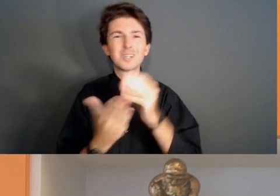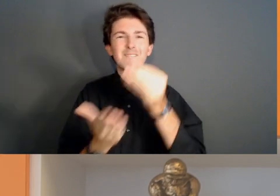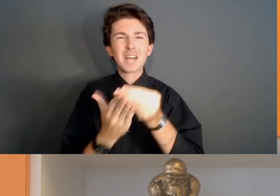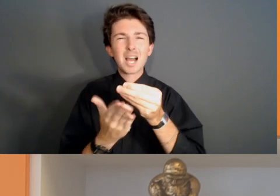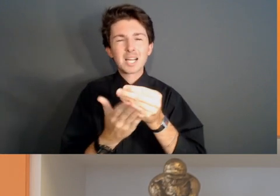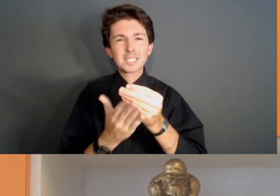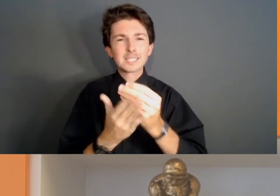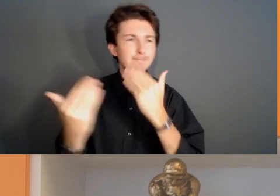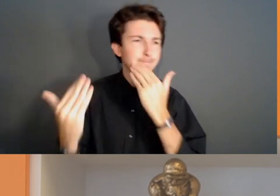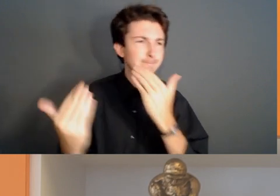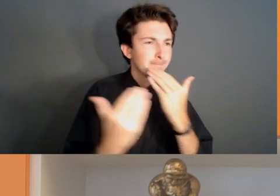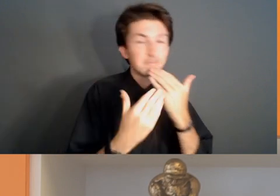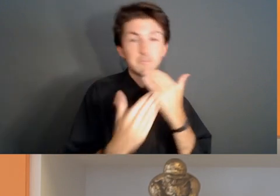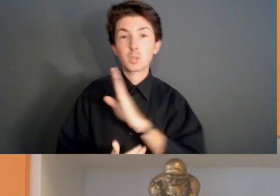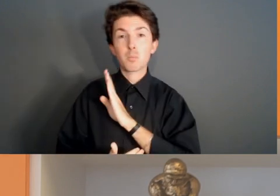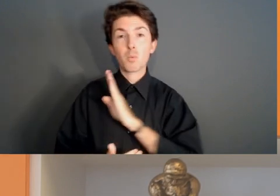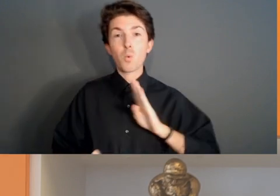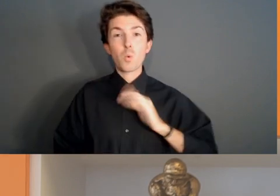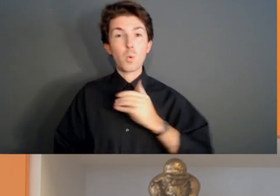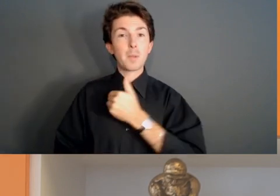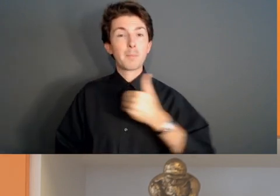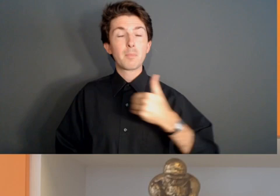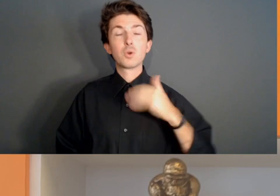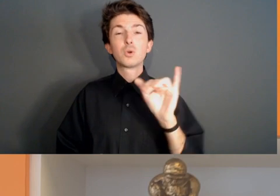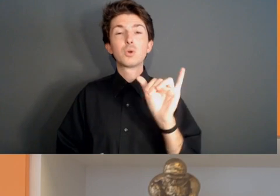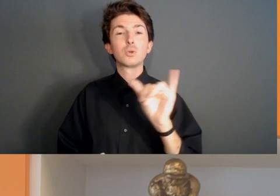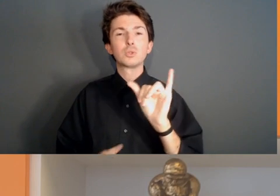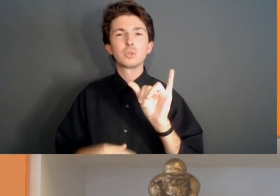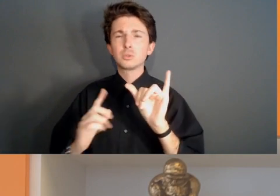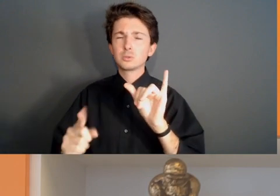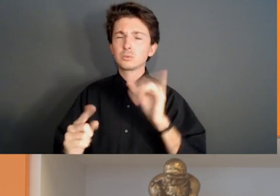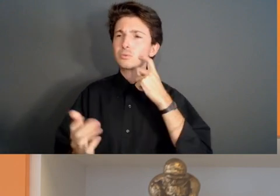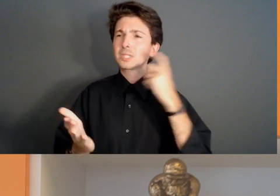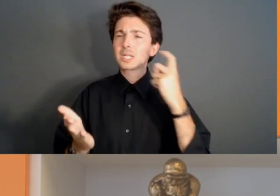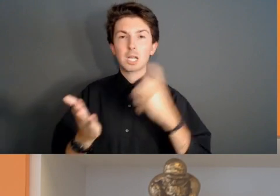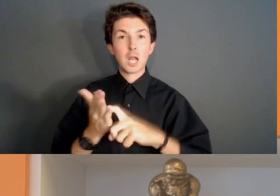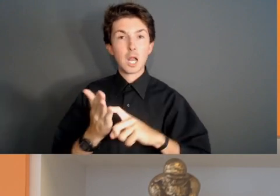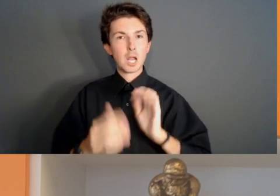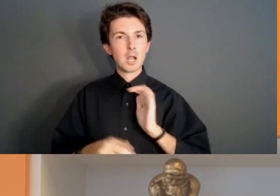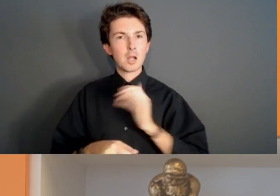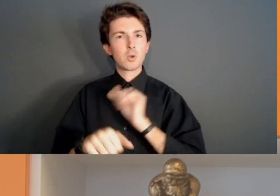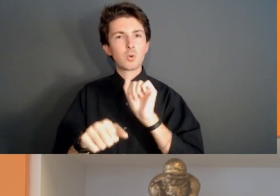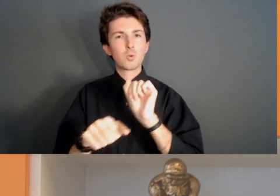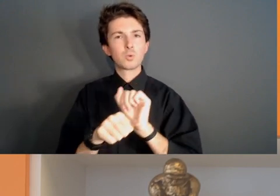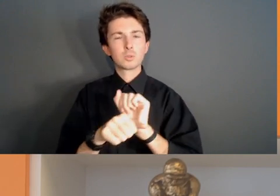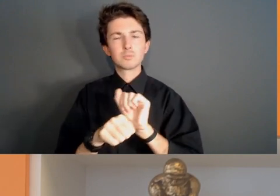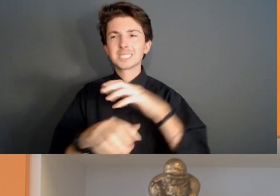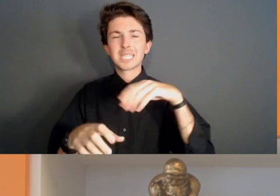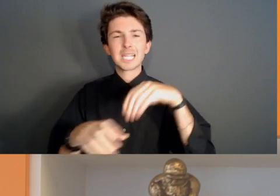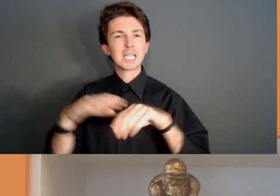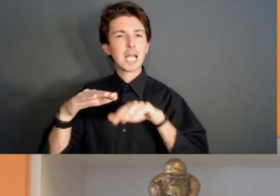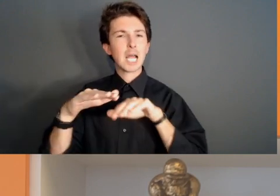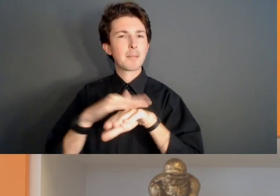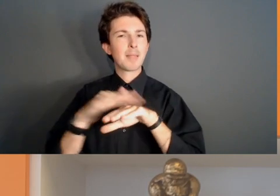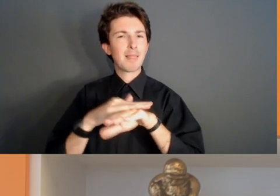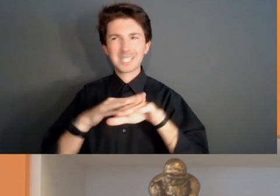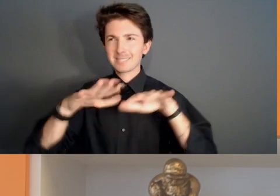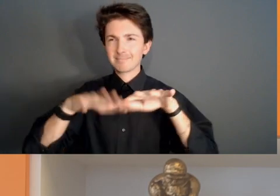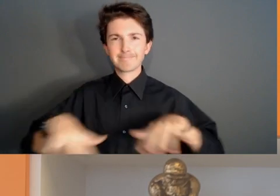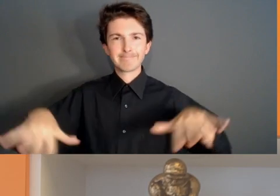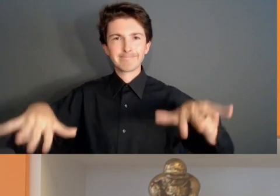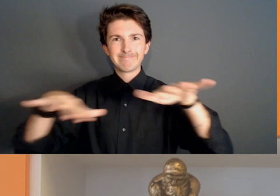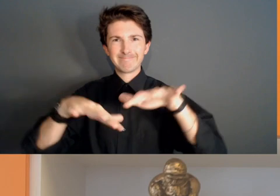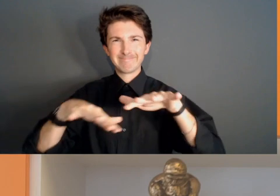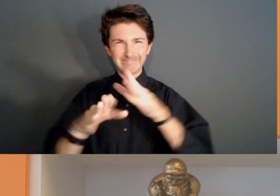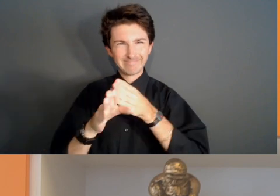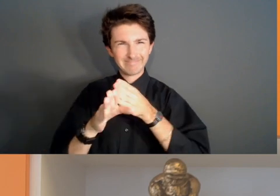diligent funders and proactive board members who recognize the importance of the work that we are doing in the accessibility space.